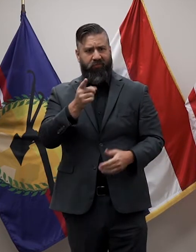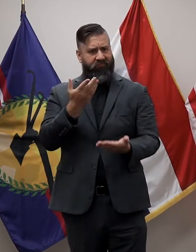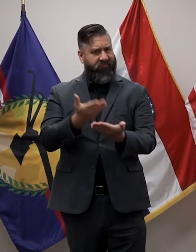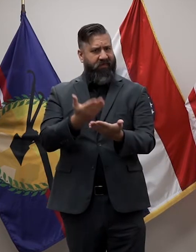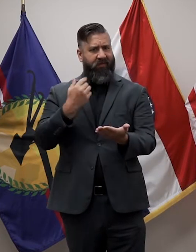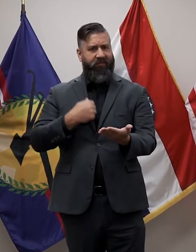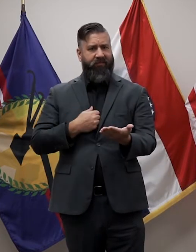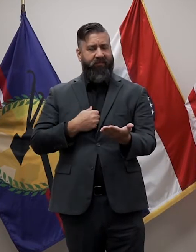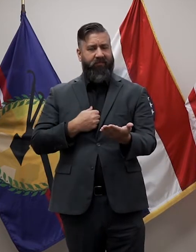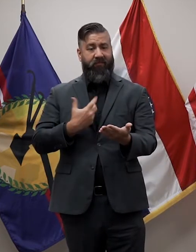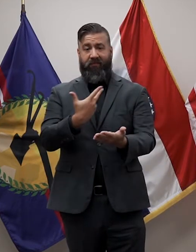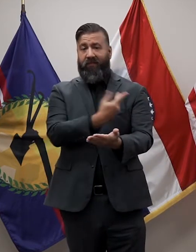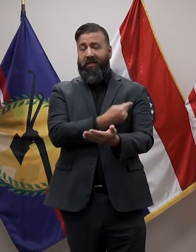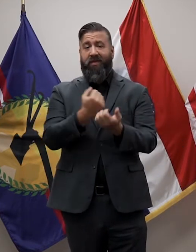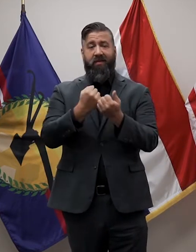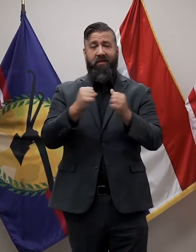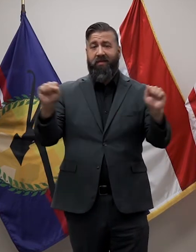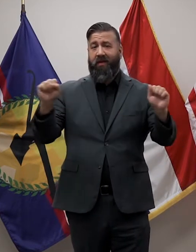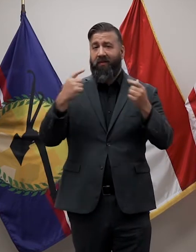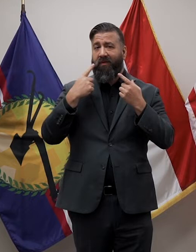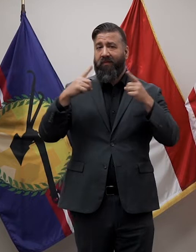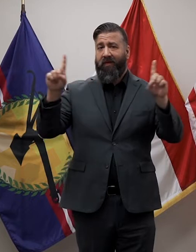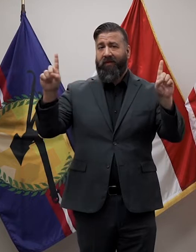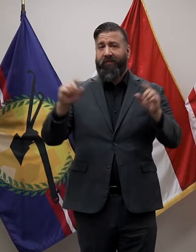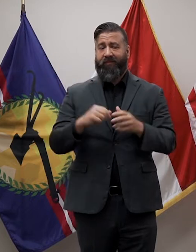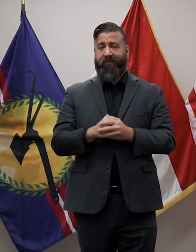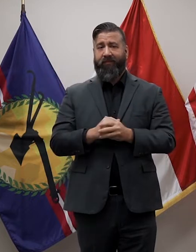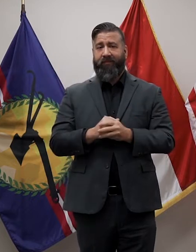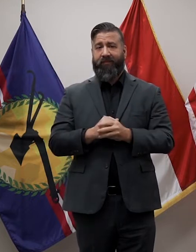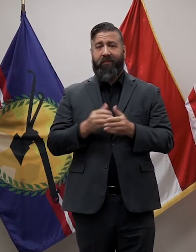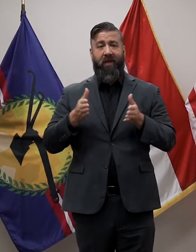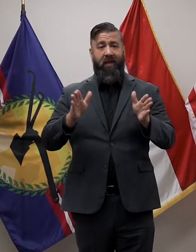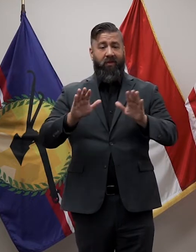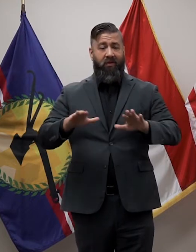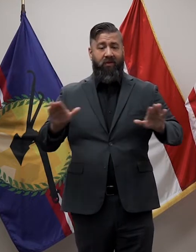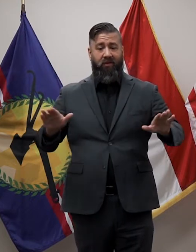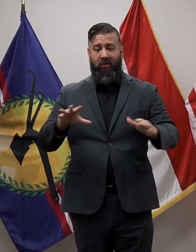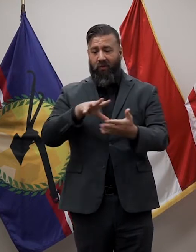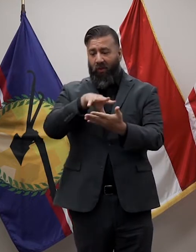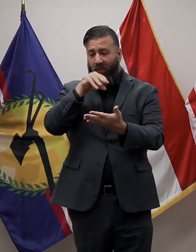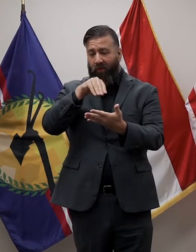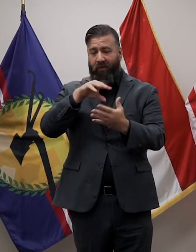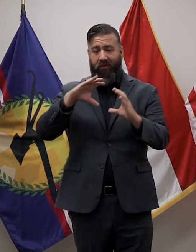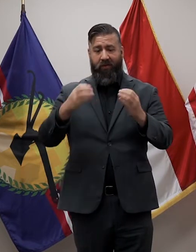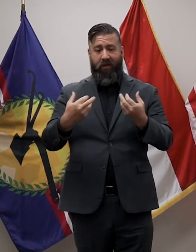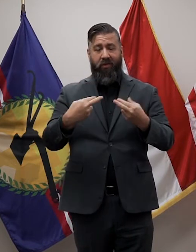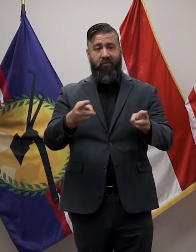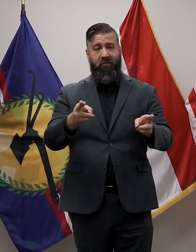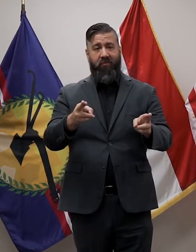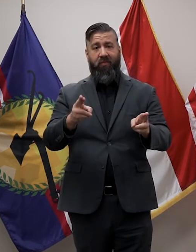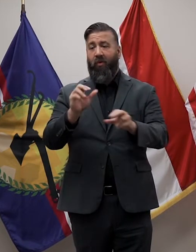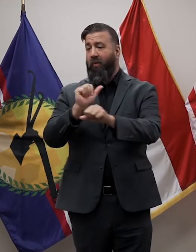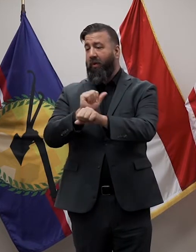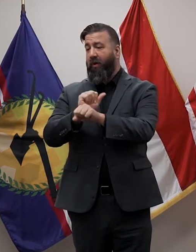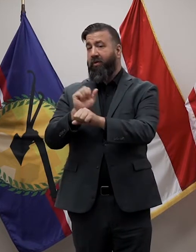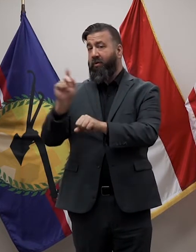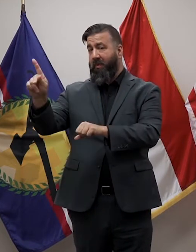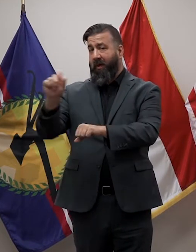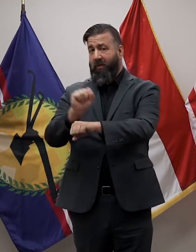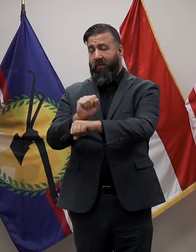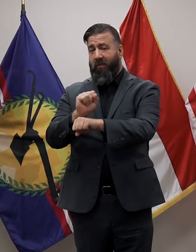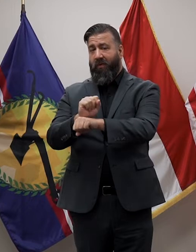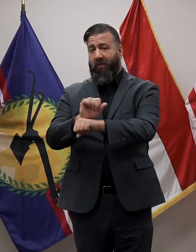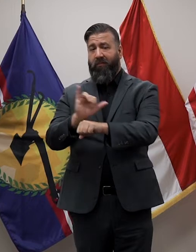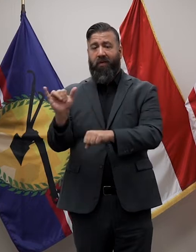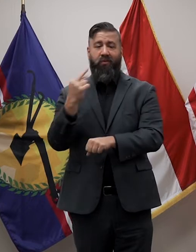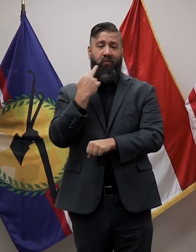Vaccines are safe and effective. They've allowed our children to learn in the classroom, workers to get back to their offices, and restaurants to